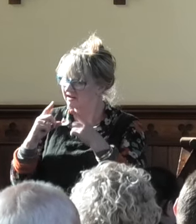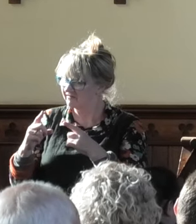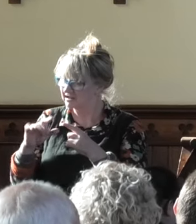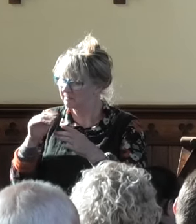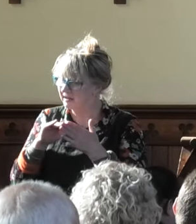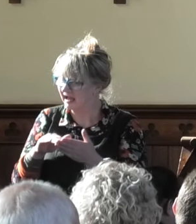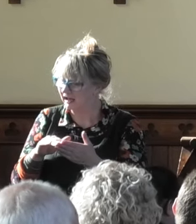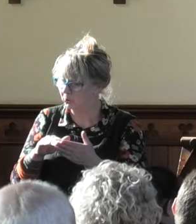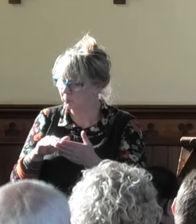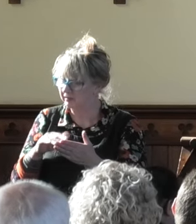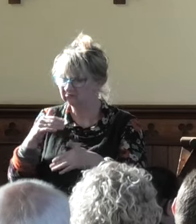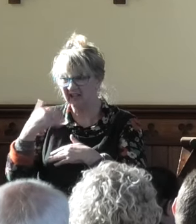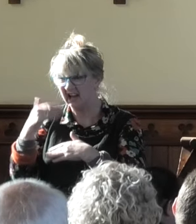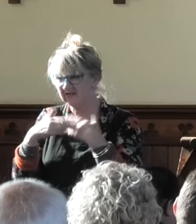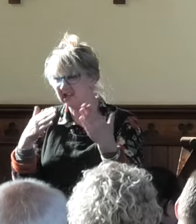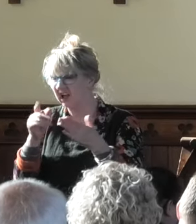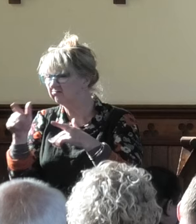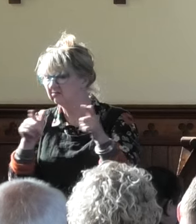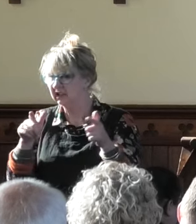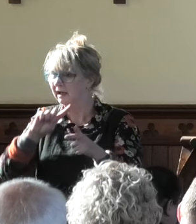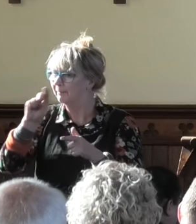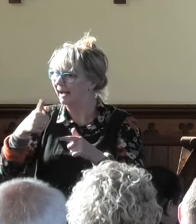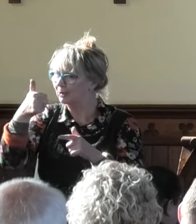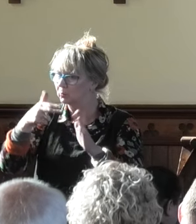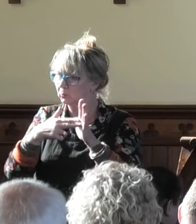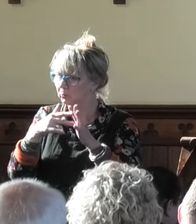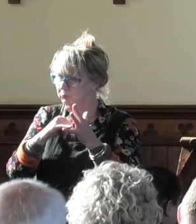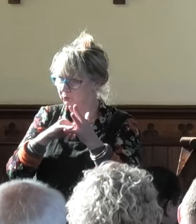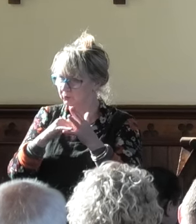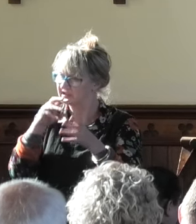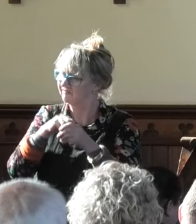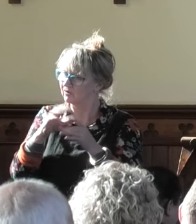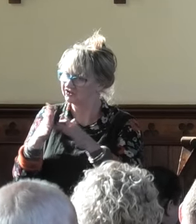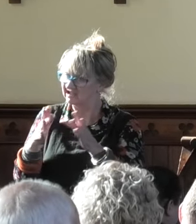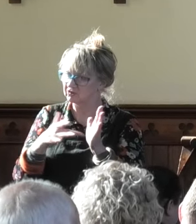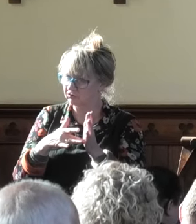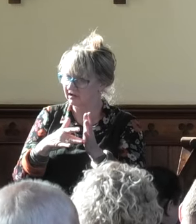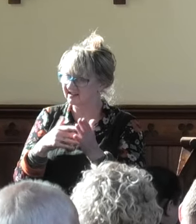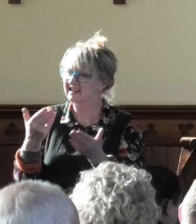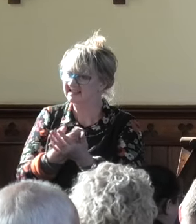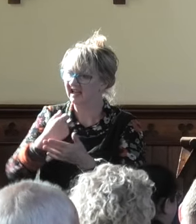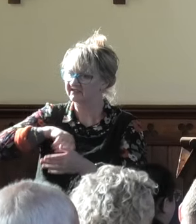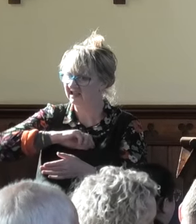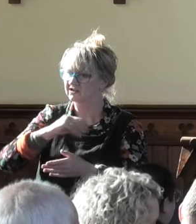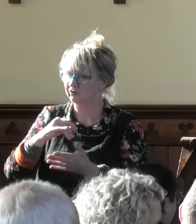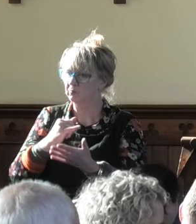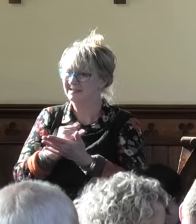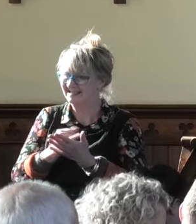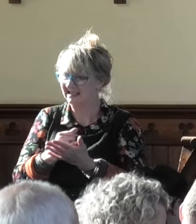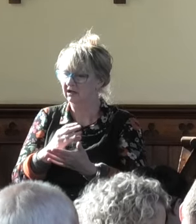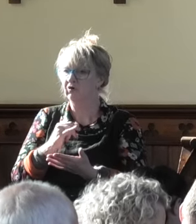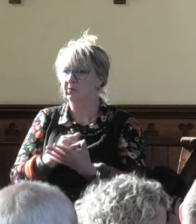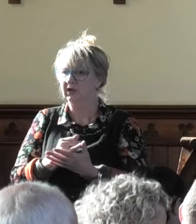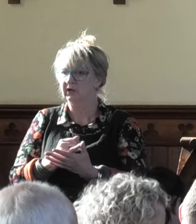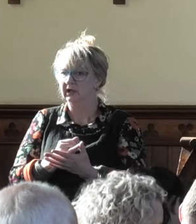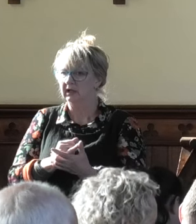help in daily direction. The good news concerning Jesus Christ saves us from sin's guilt